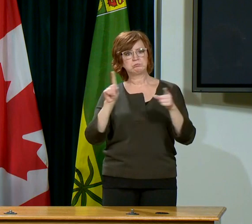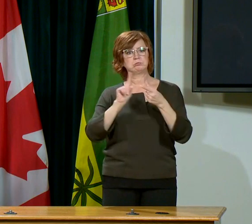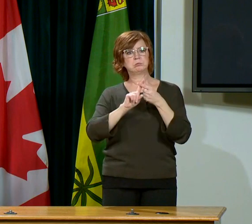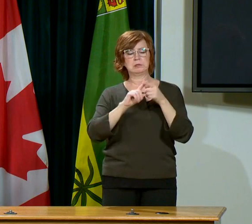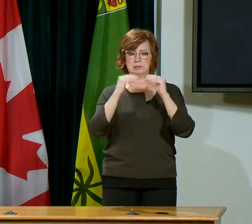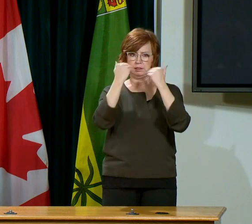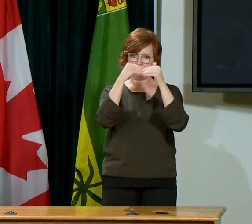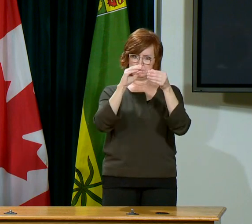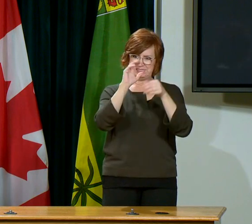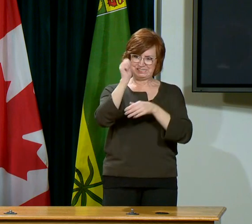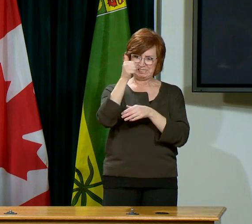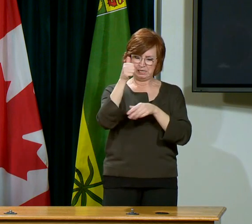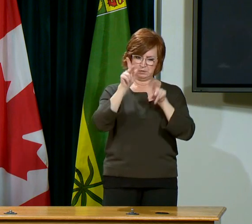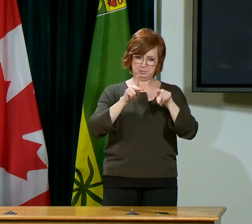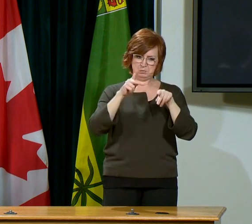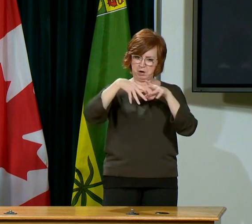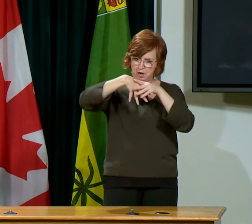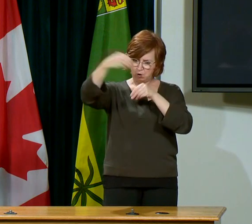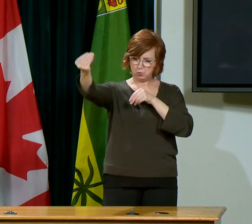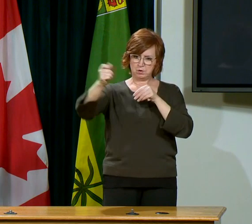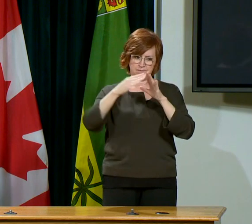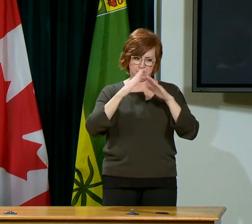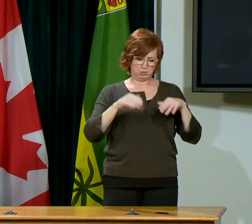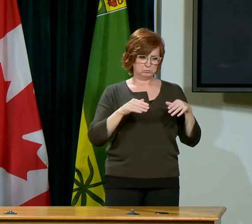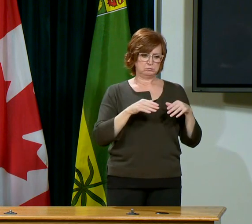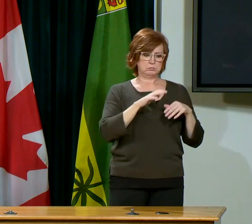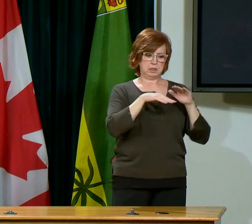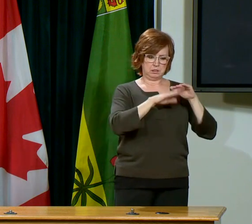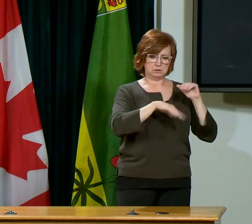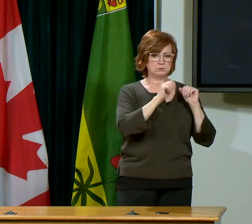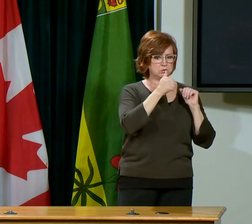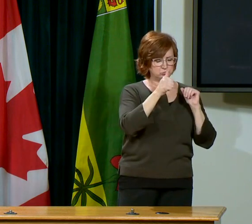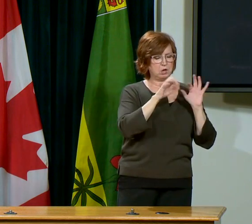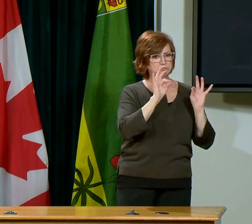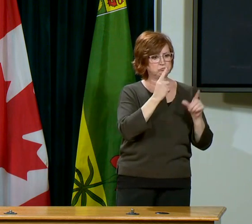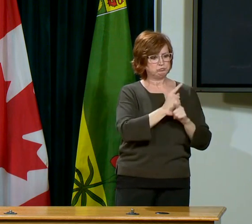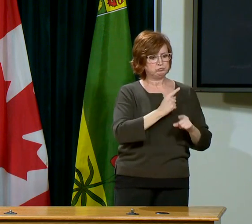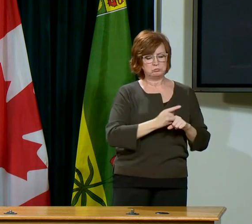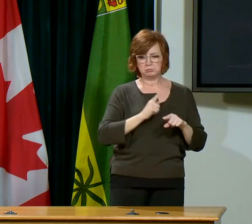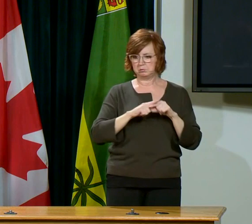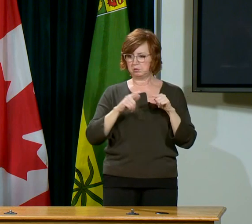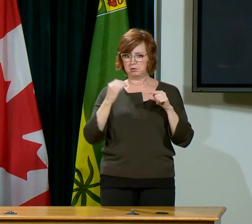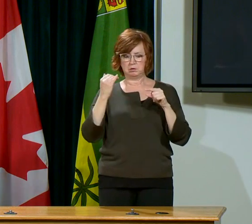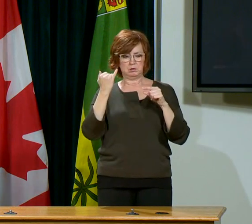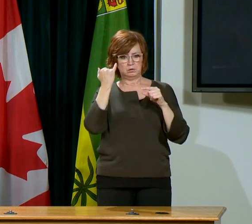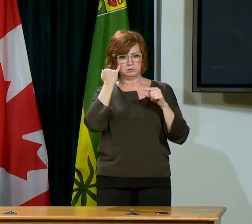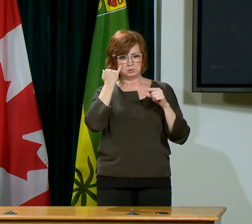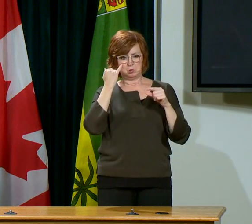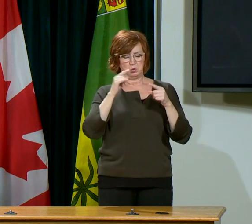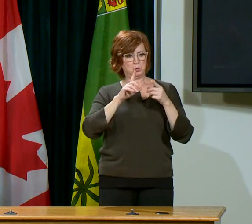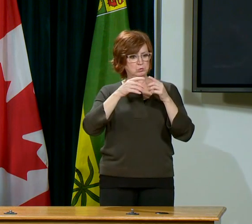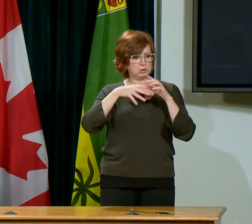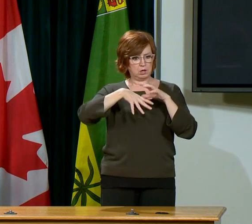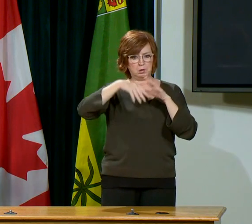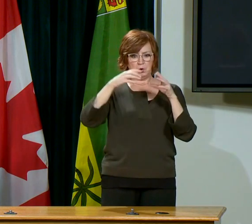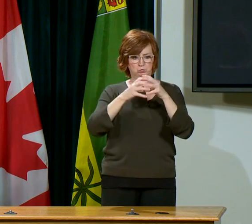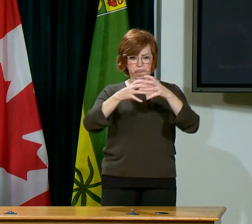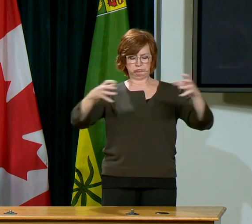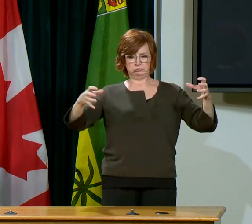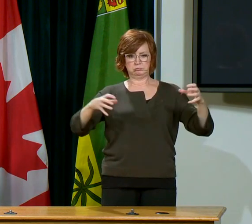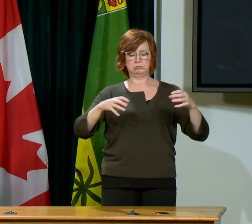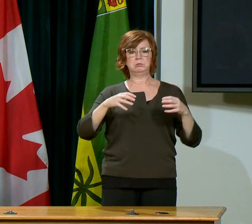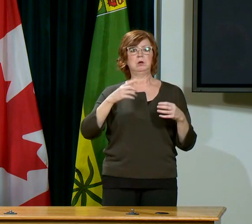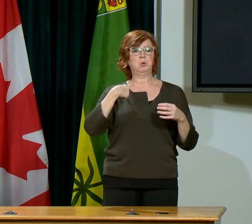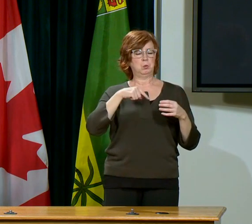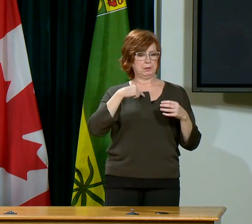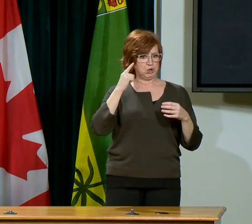provincial response line for concerns about people not abiding through public health orders, our public health inspectors in the north were notified of some